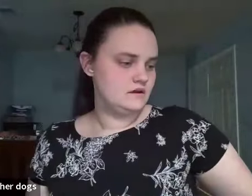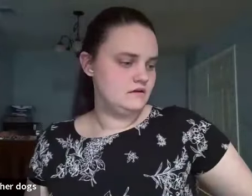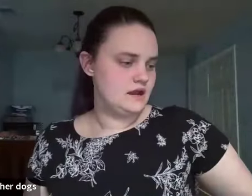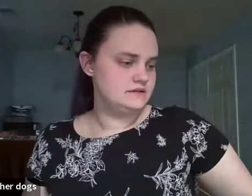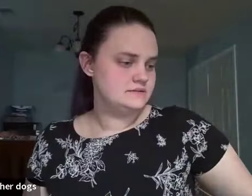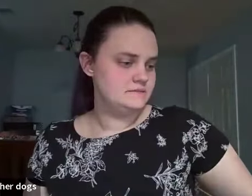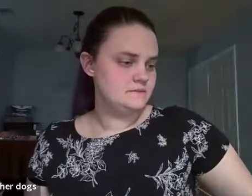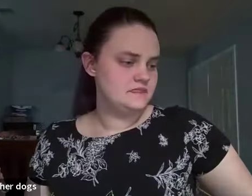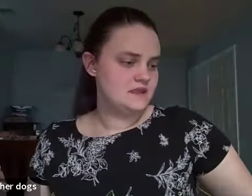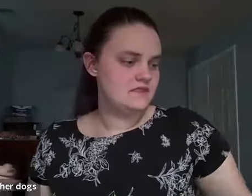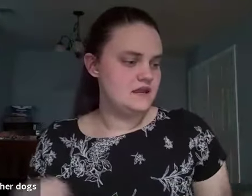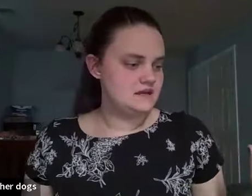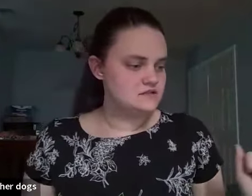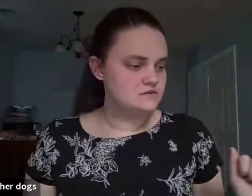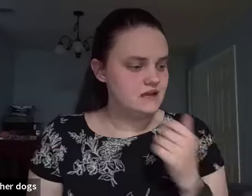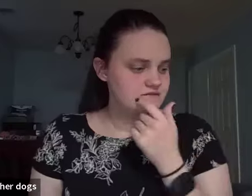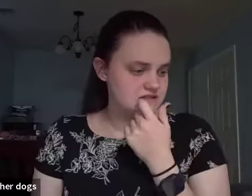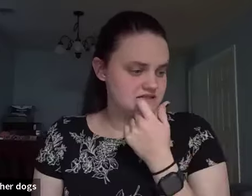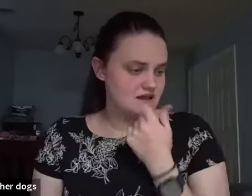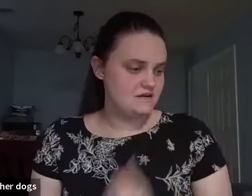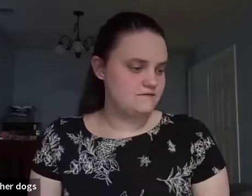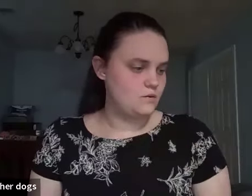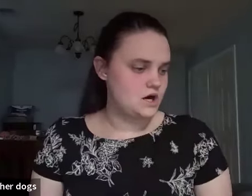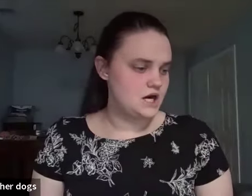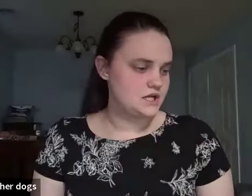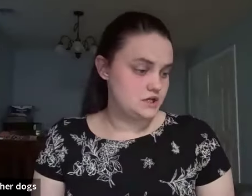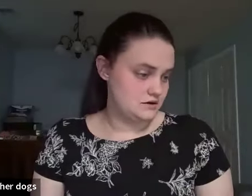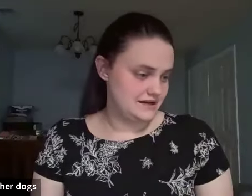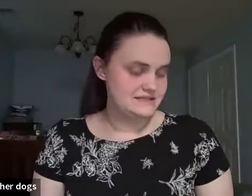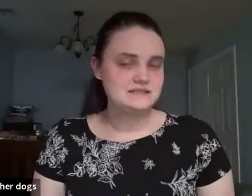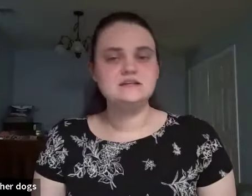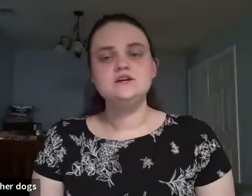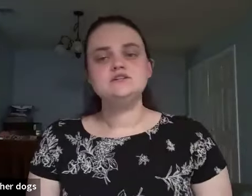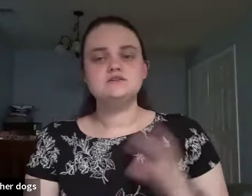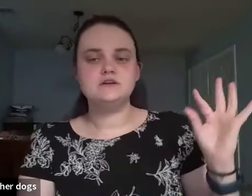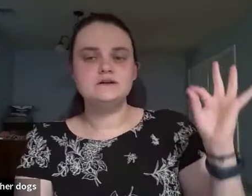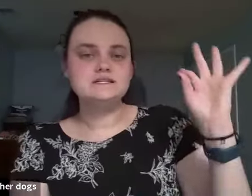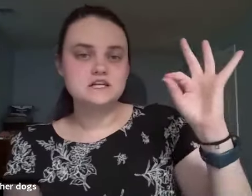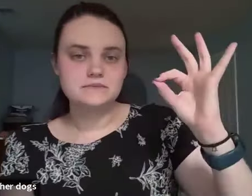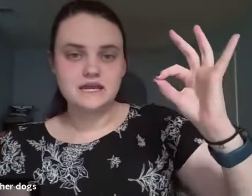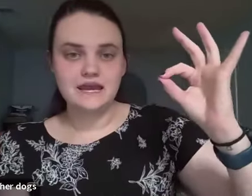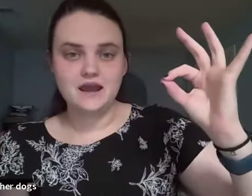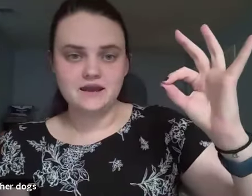All right. The next one we have is the sign for curious. So curious is going to be a